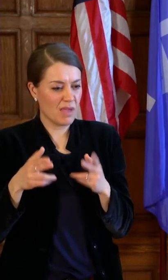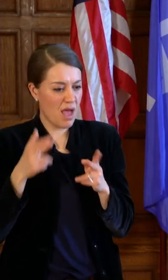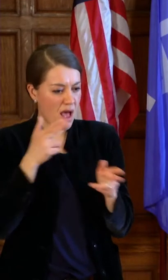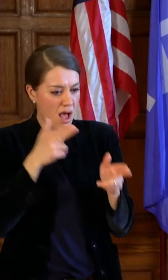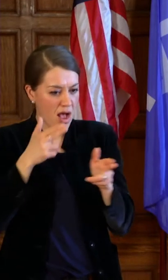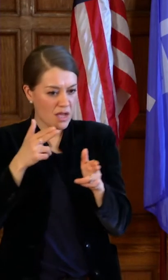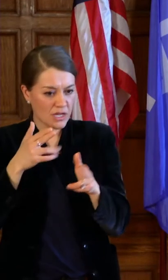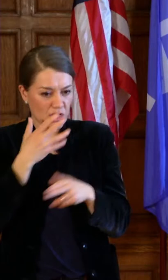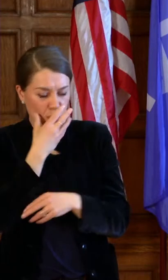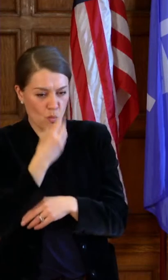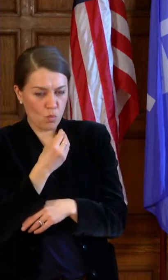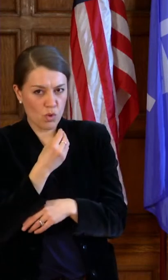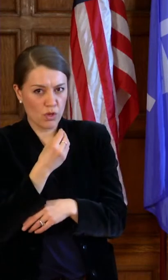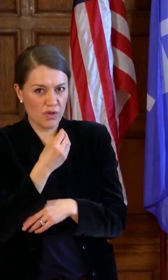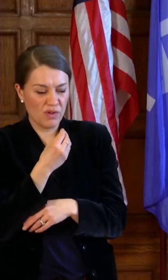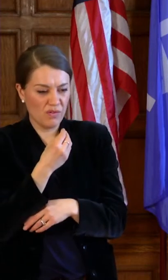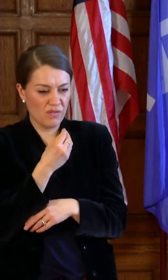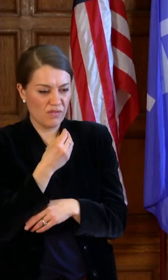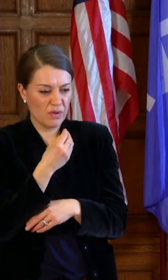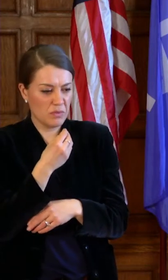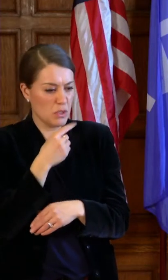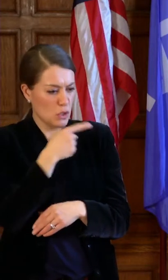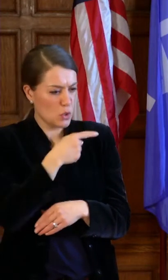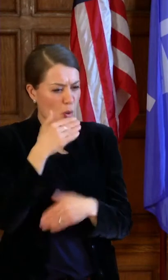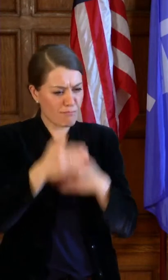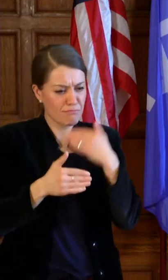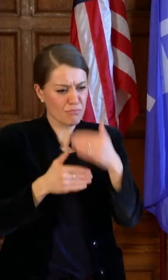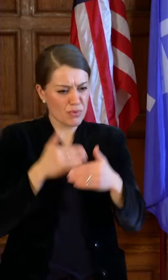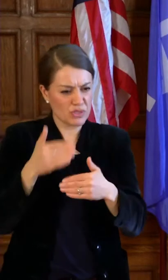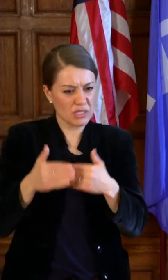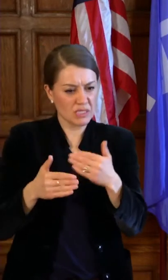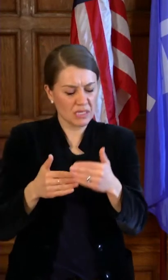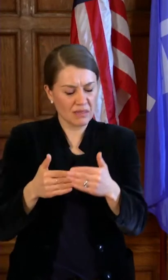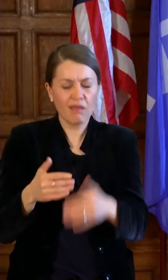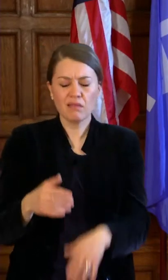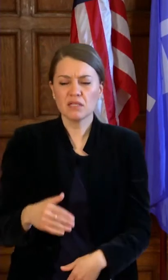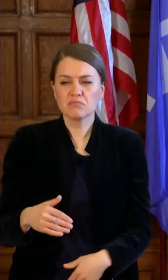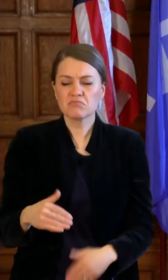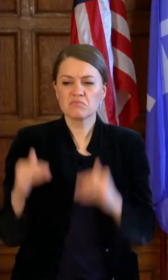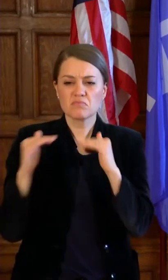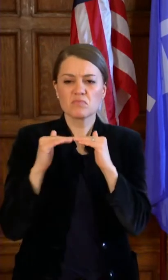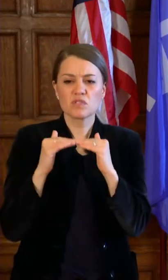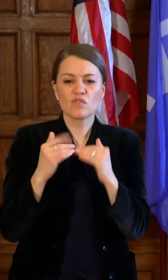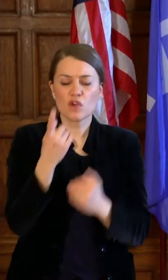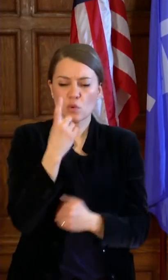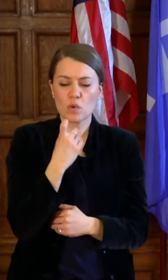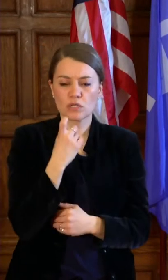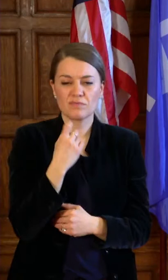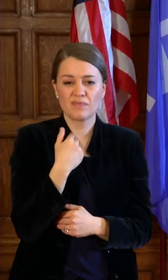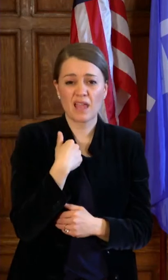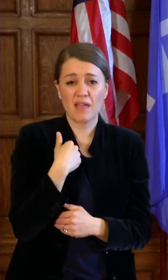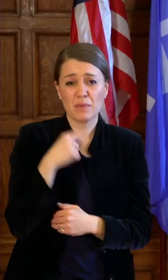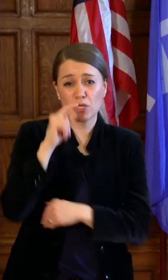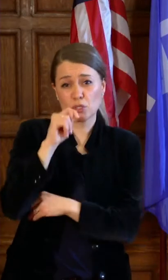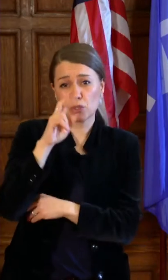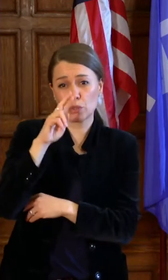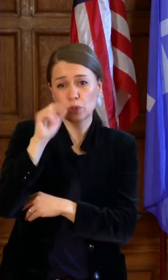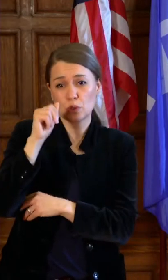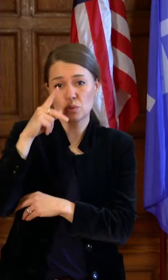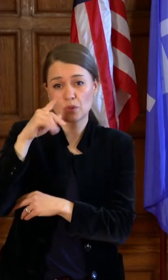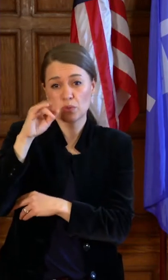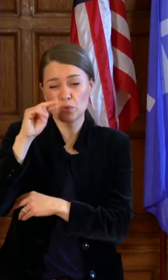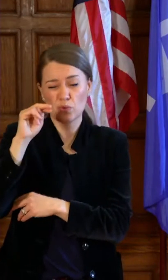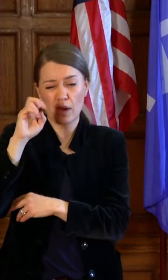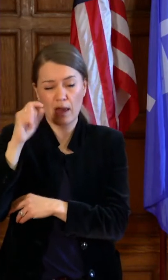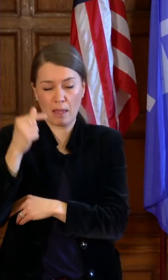reassessing how you proceeded with those practices? Yeah, that's a fair question. I've been trapping for nearly